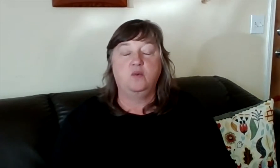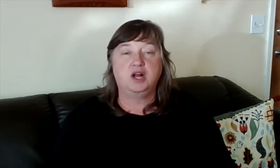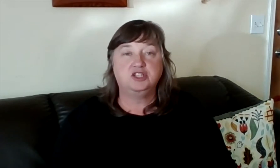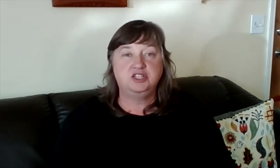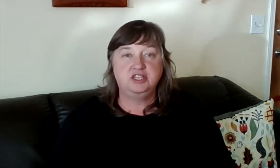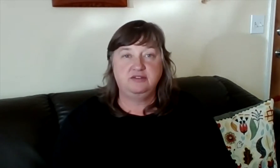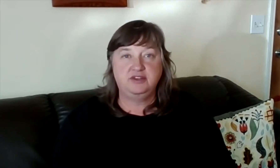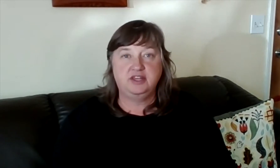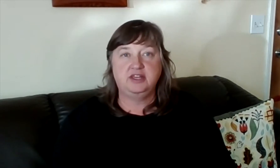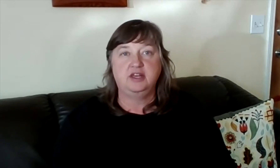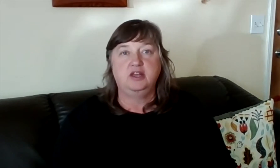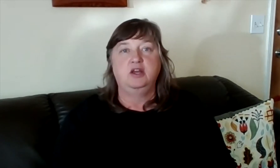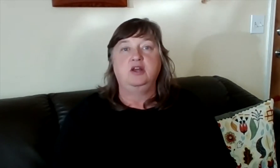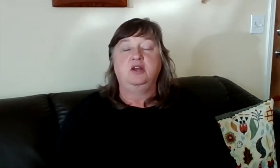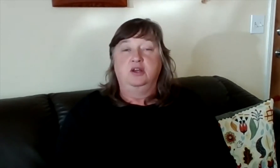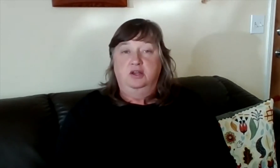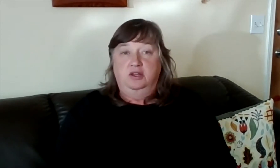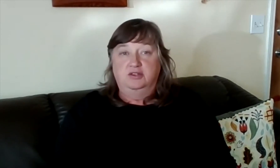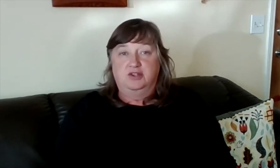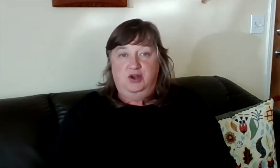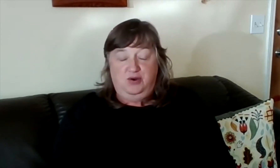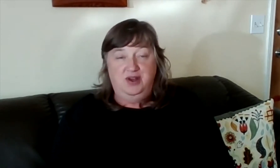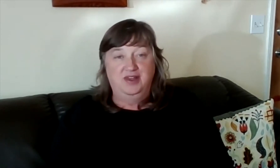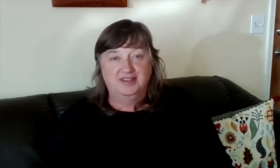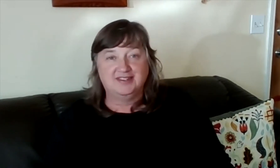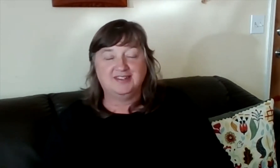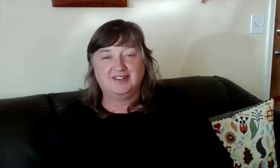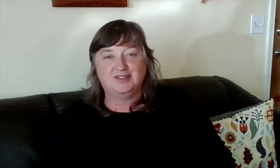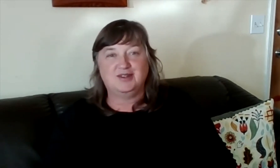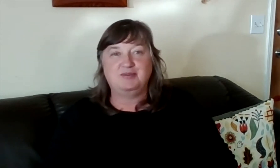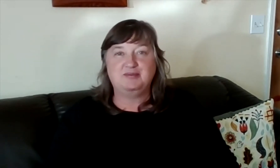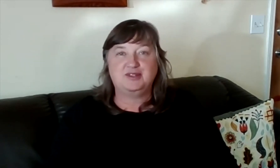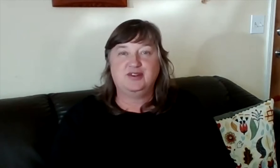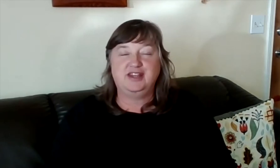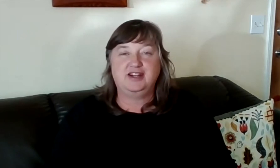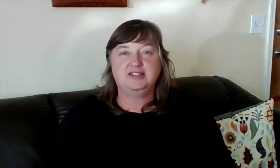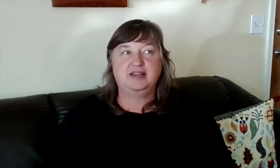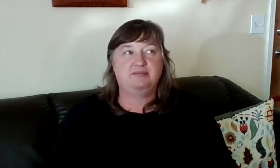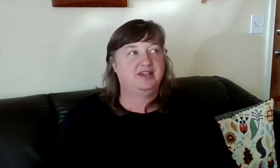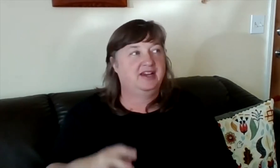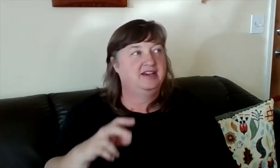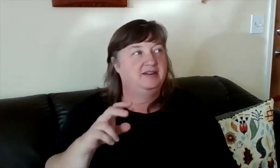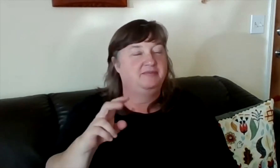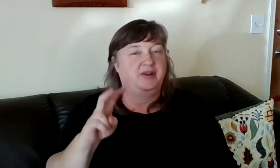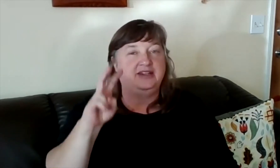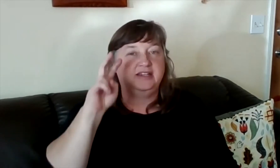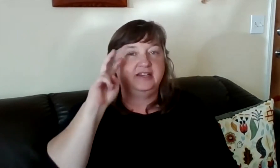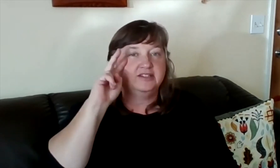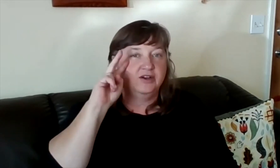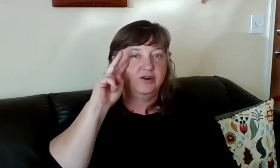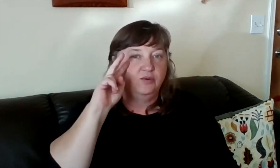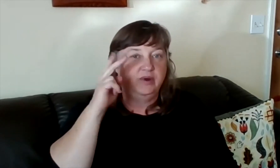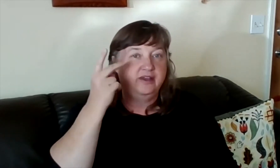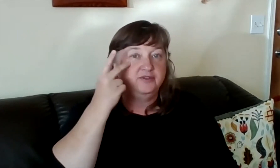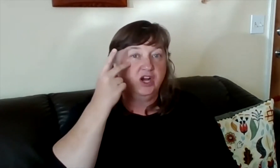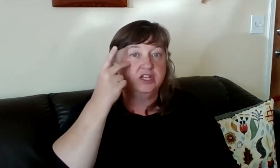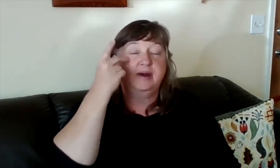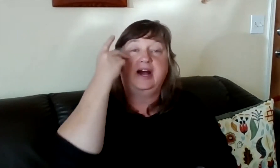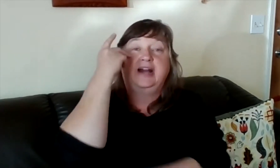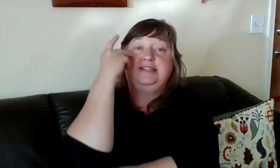Watch TV. So this is also sometimes a tricky concept idea. So we've talked about, I